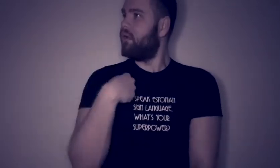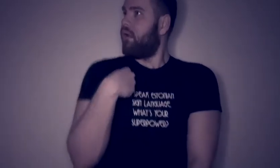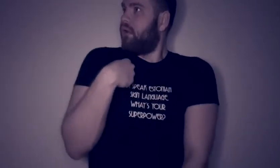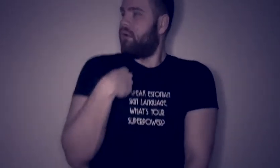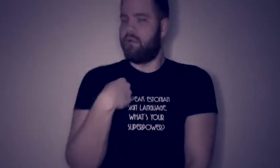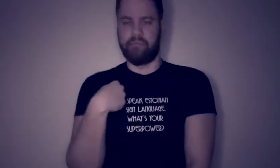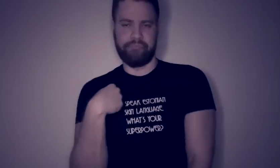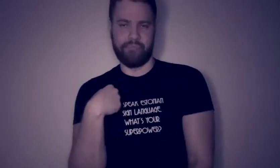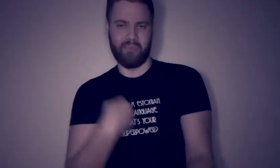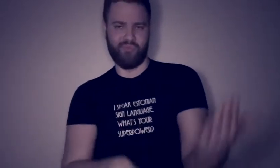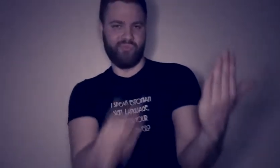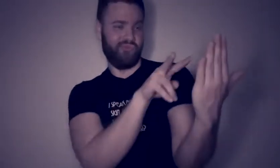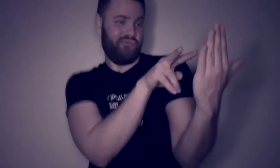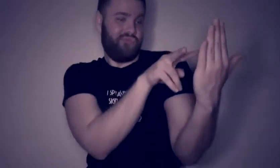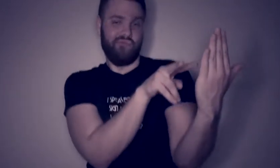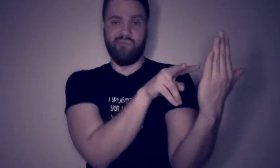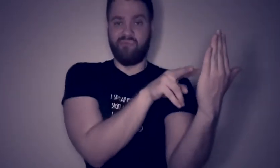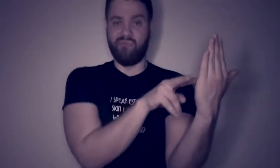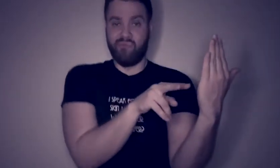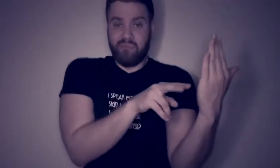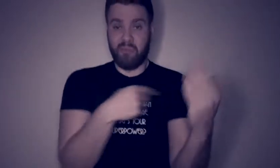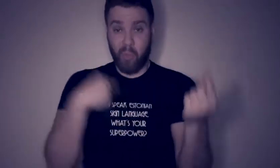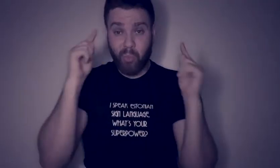I'm walking past the mirror. Ain't worried about you and what you're gonna do,